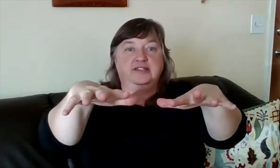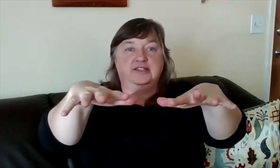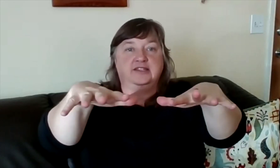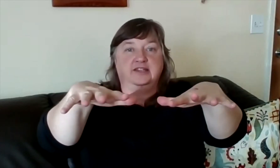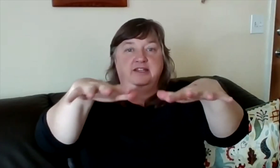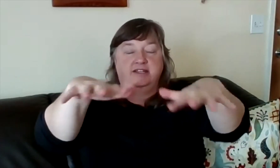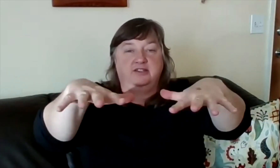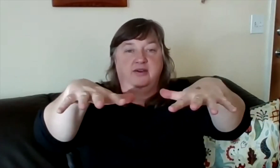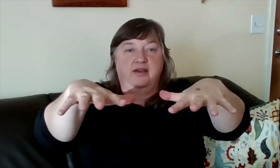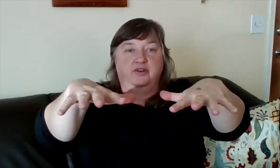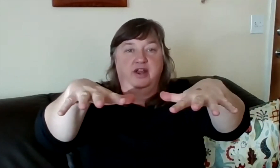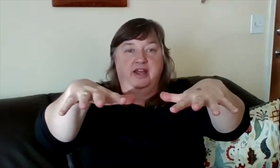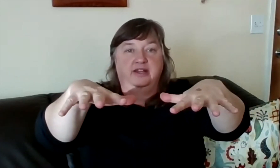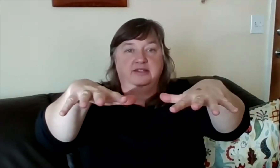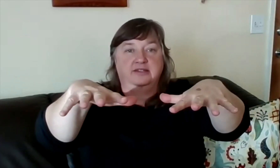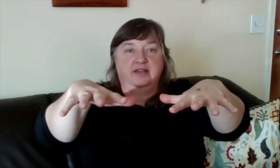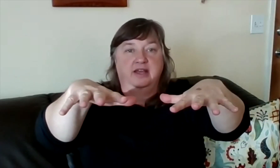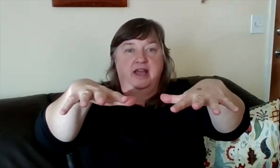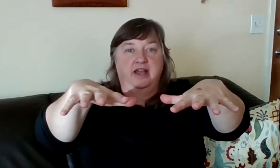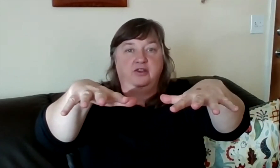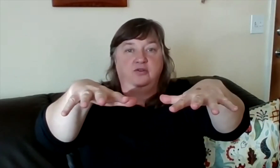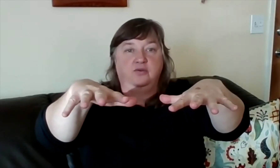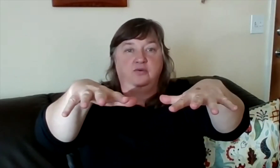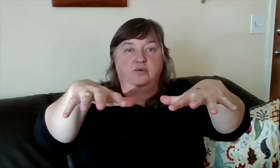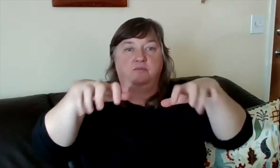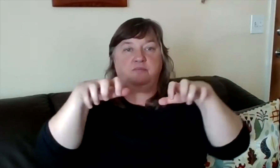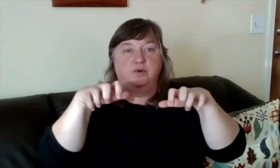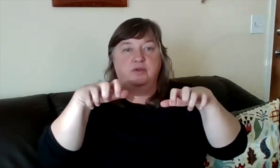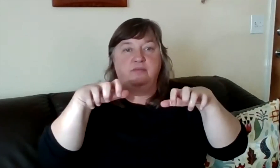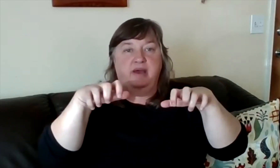Freeze is you have your hands and you pull them back